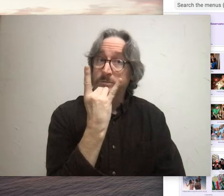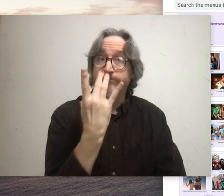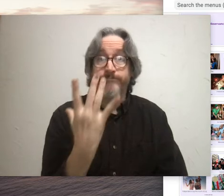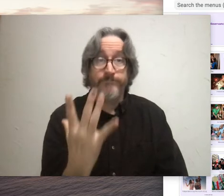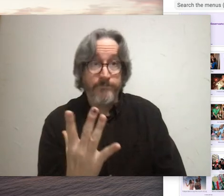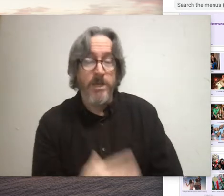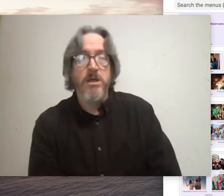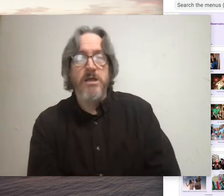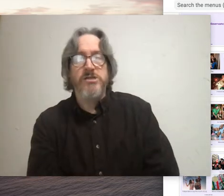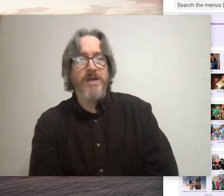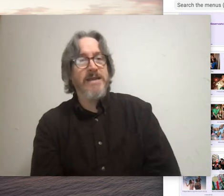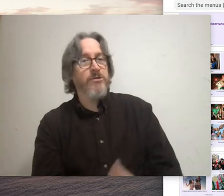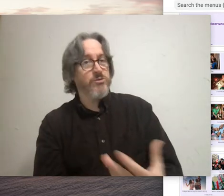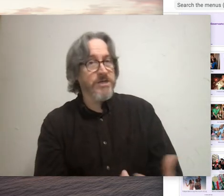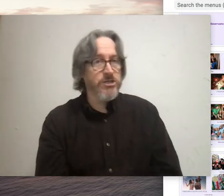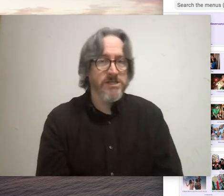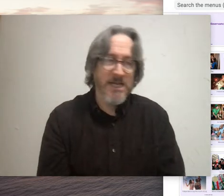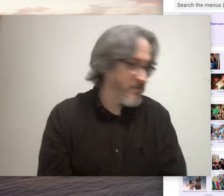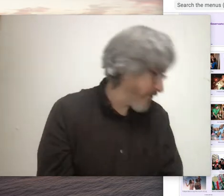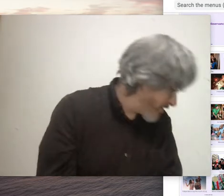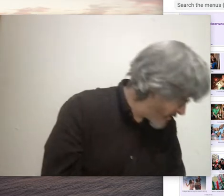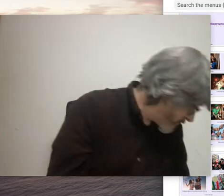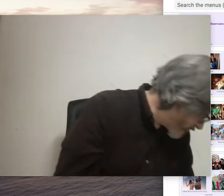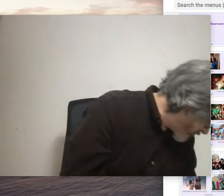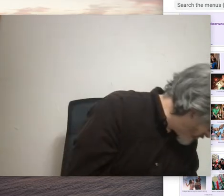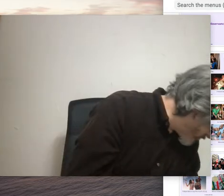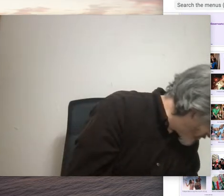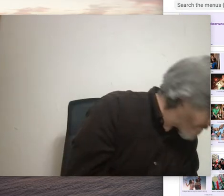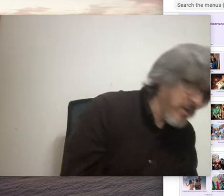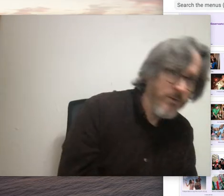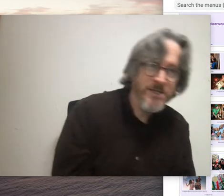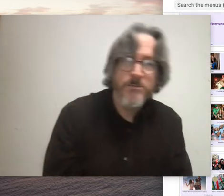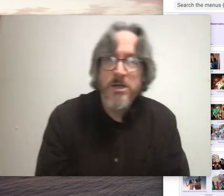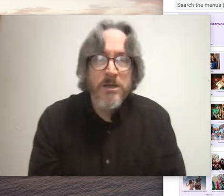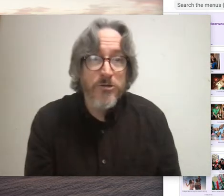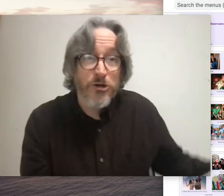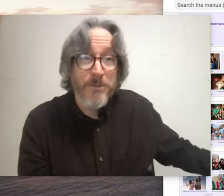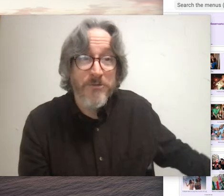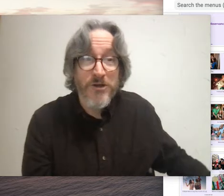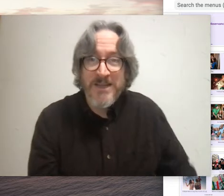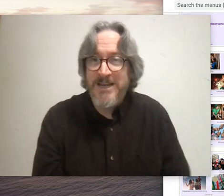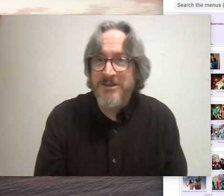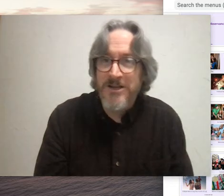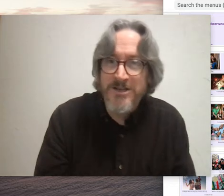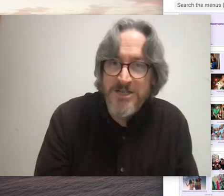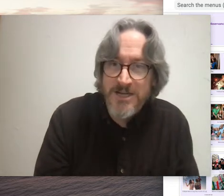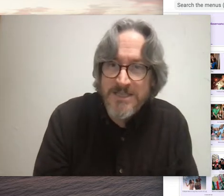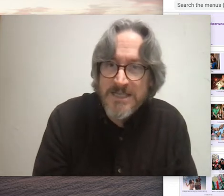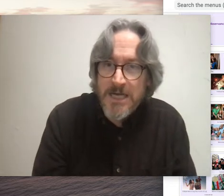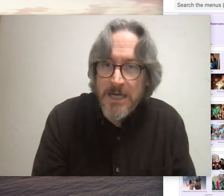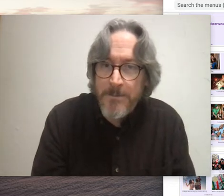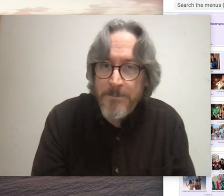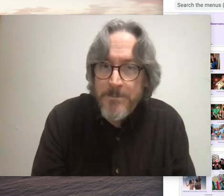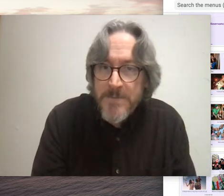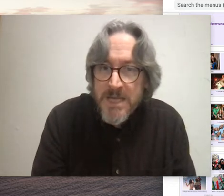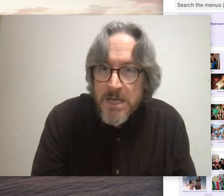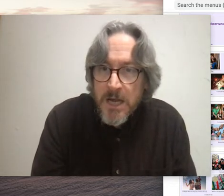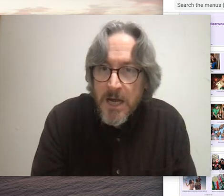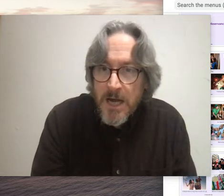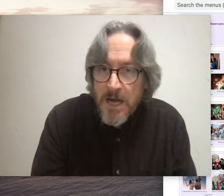down. So again, there's regional signs for each of them. curled up in front of the heating duct.